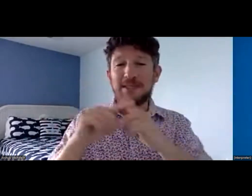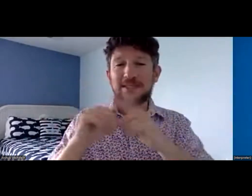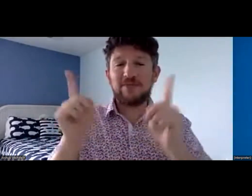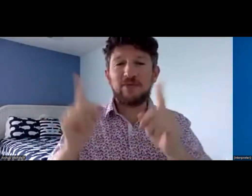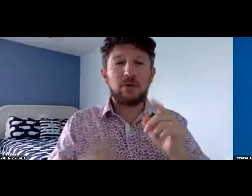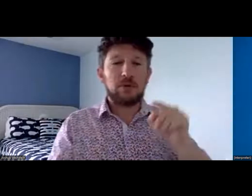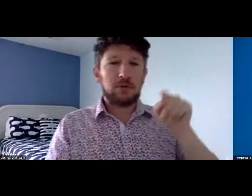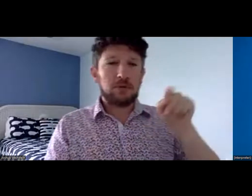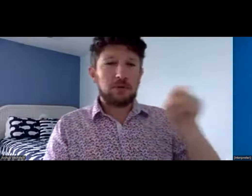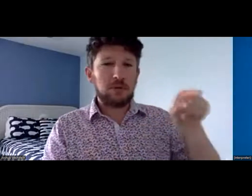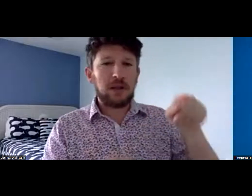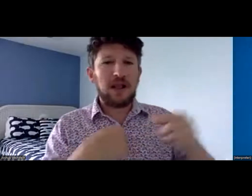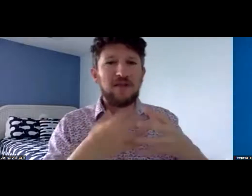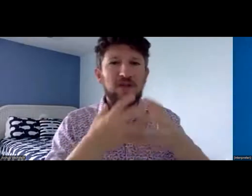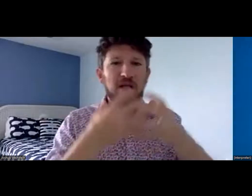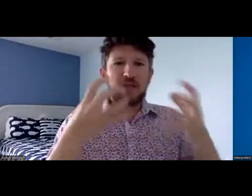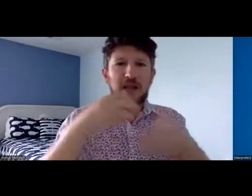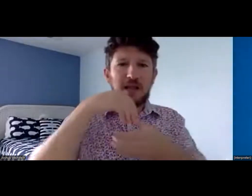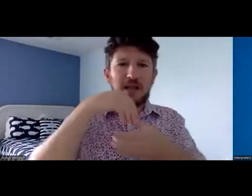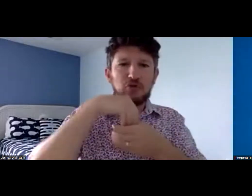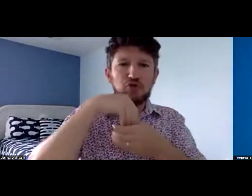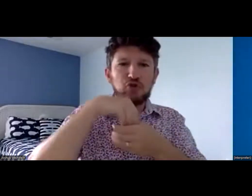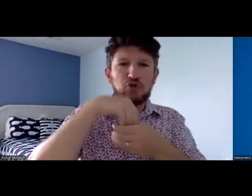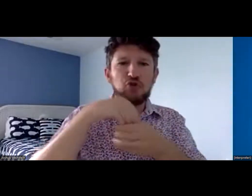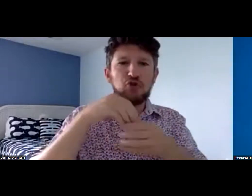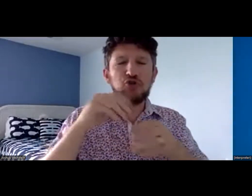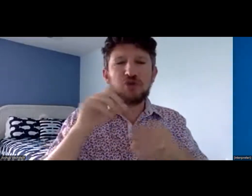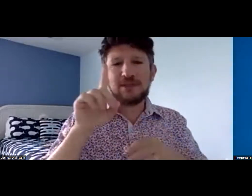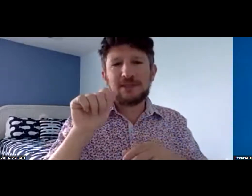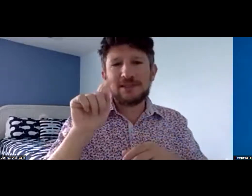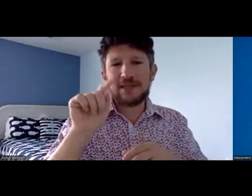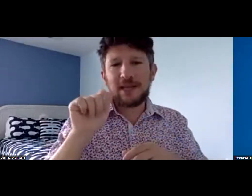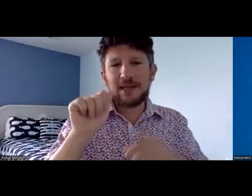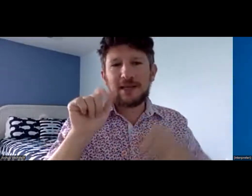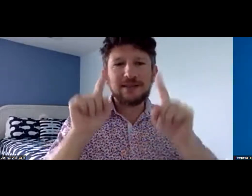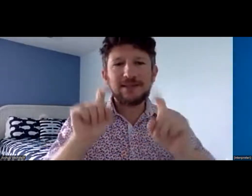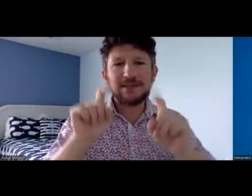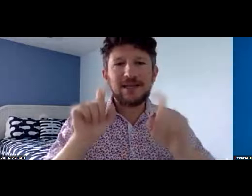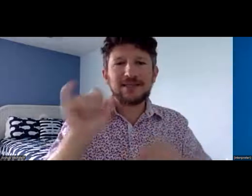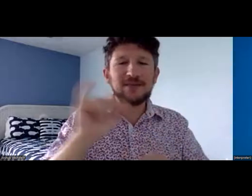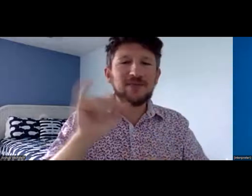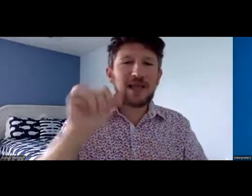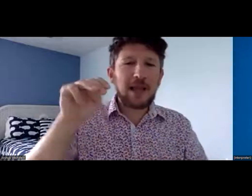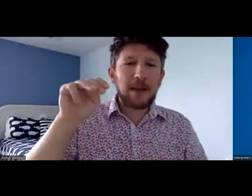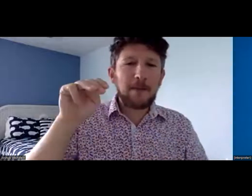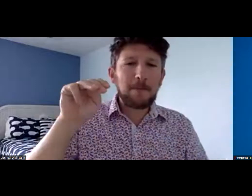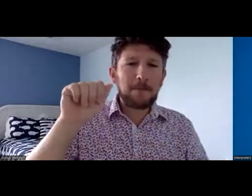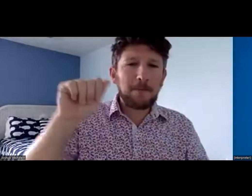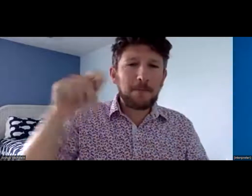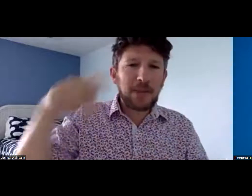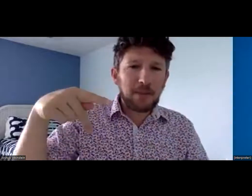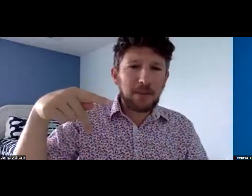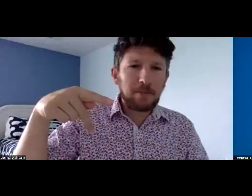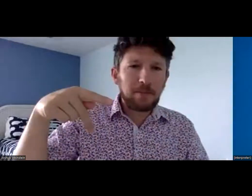public schools, there's a difference in terms of the